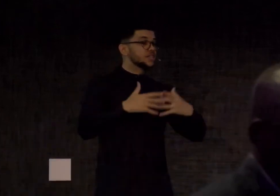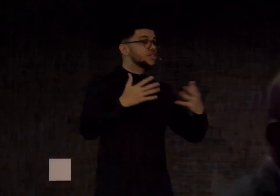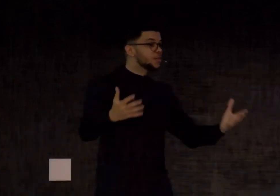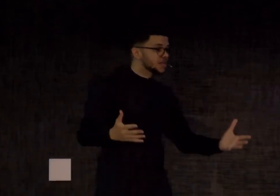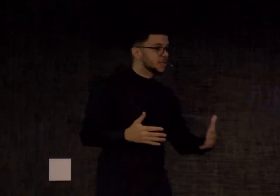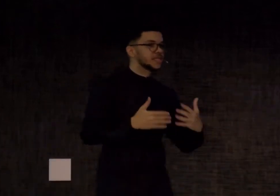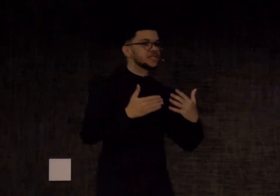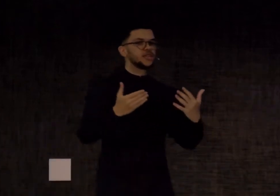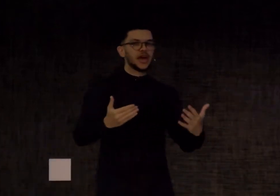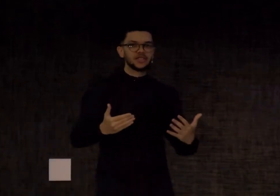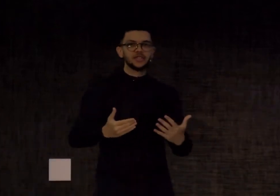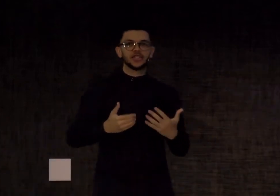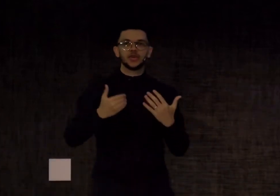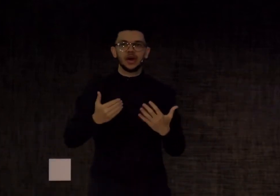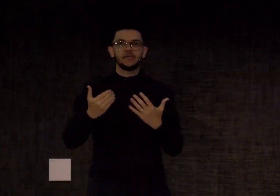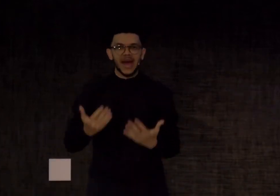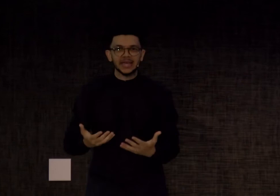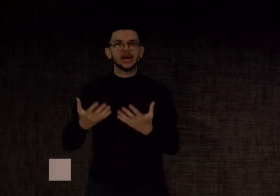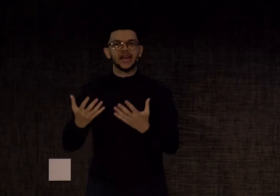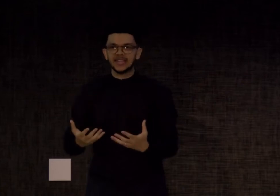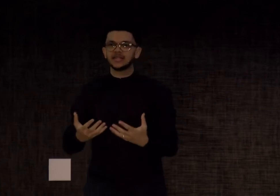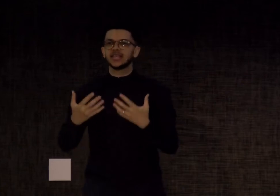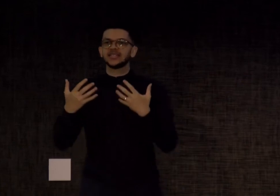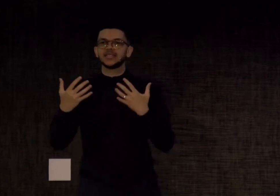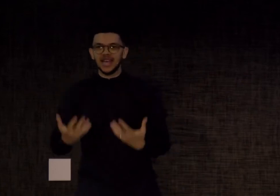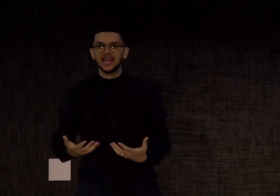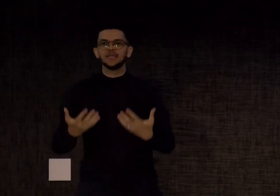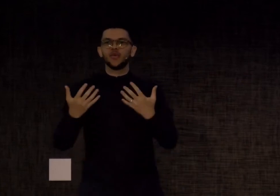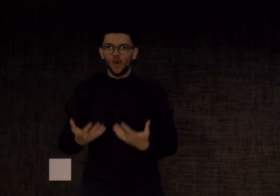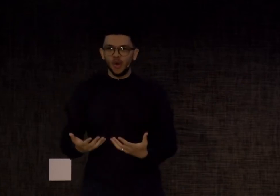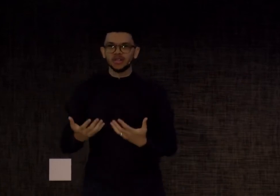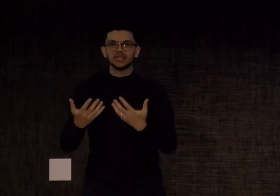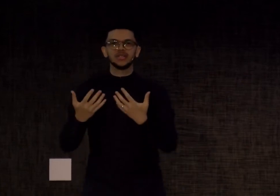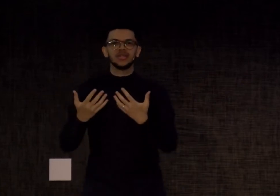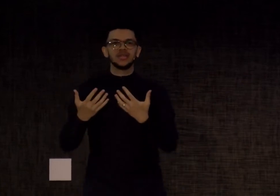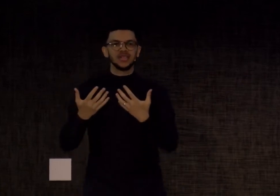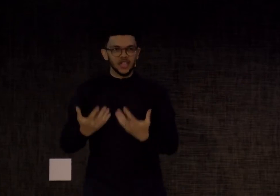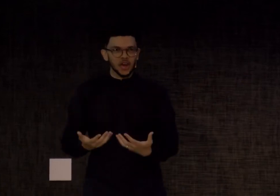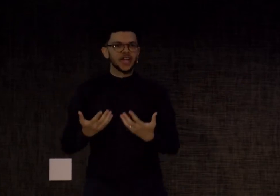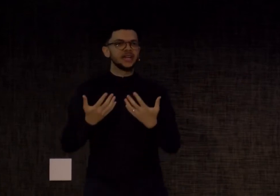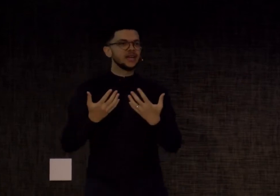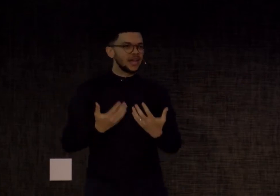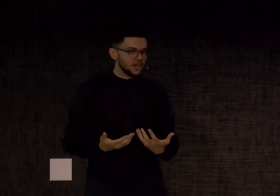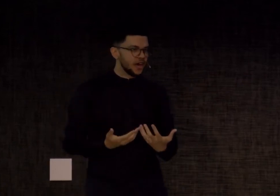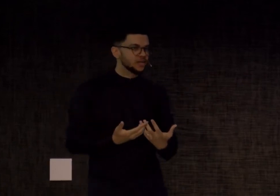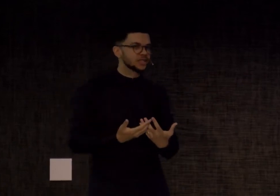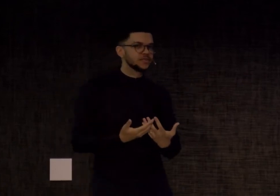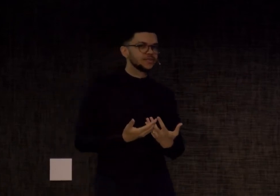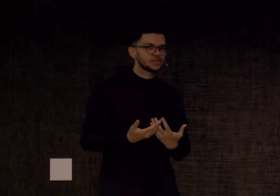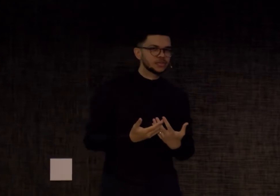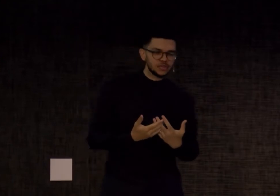give us new possibilities and new avenues, so we aren't banging our heads against the same walls year in and year